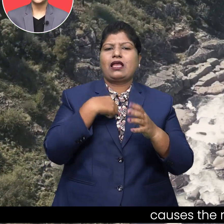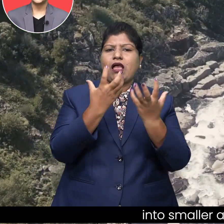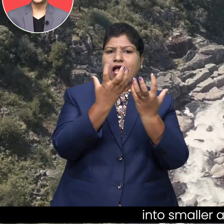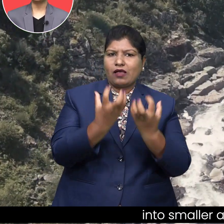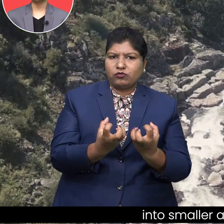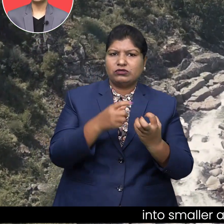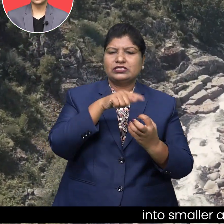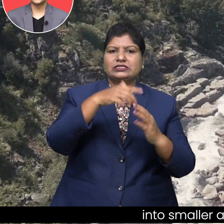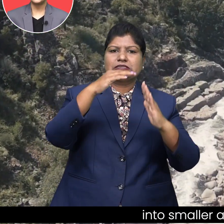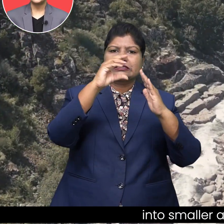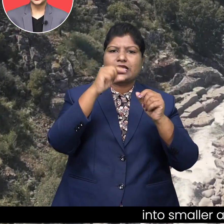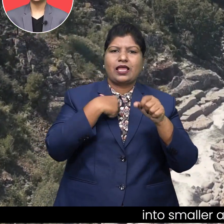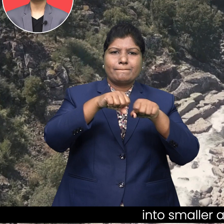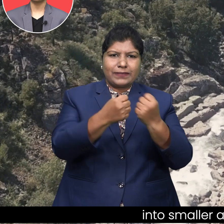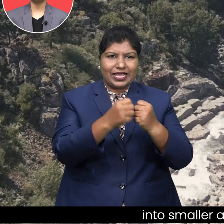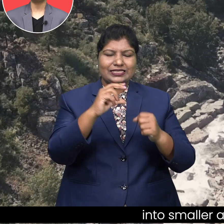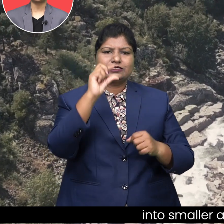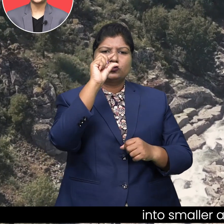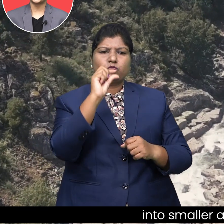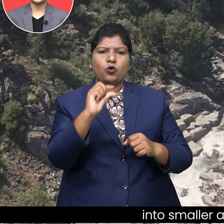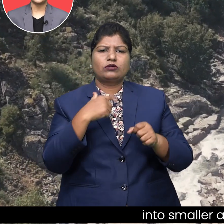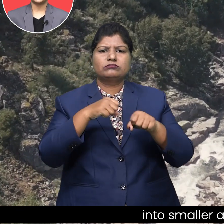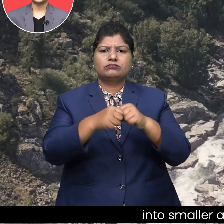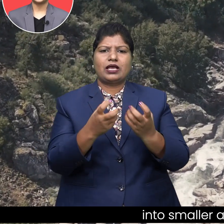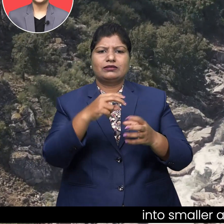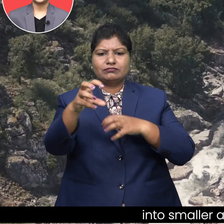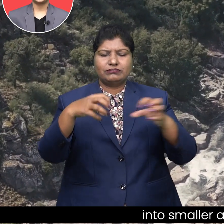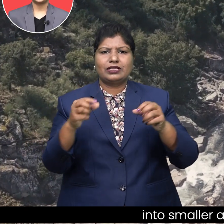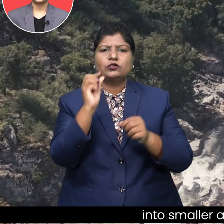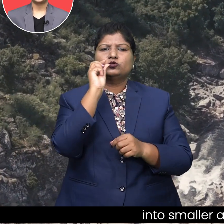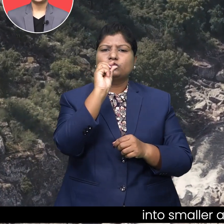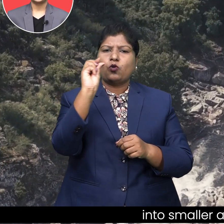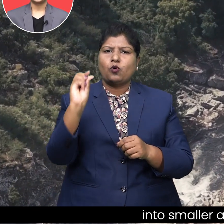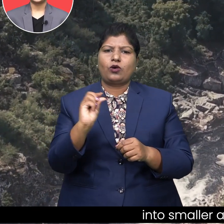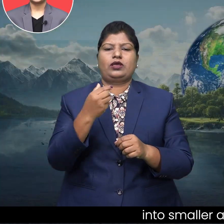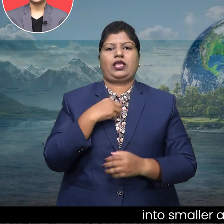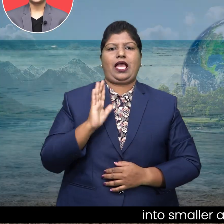down into smaller and smaller particles.